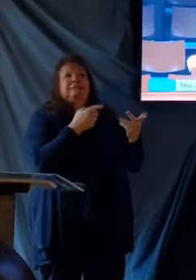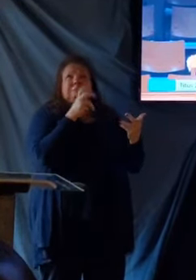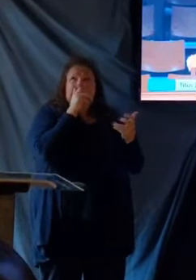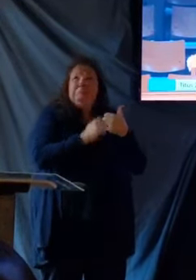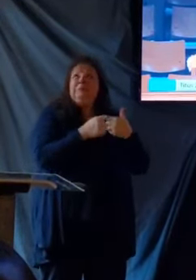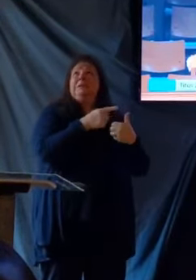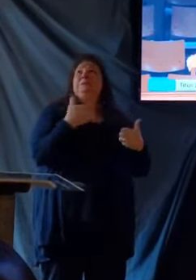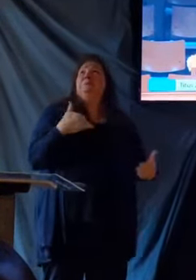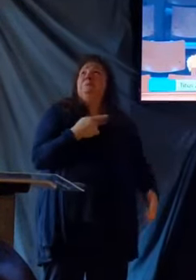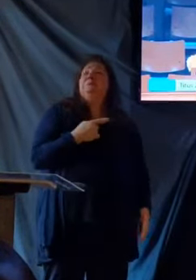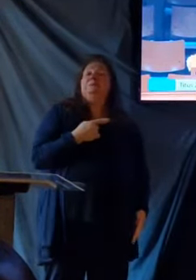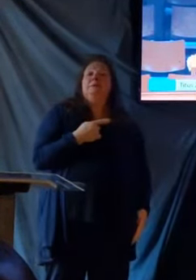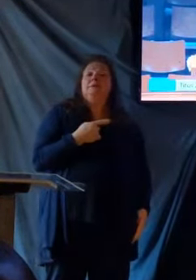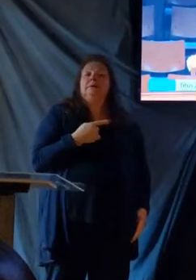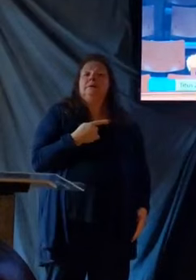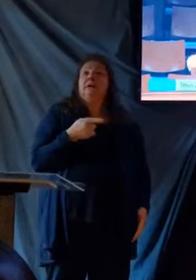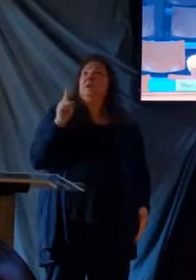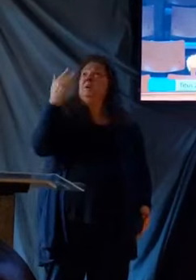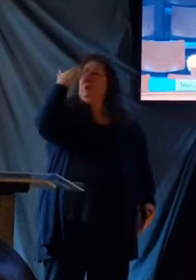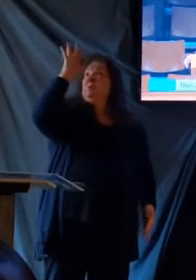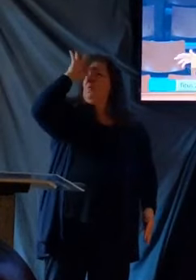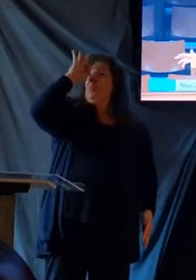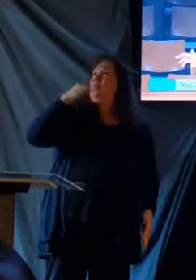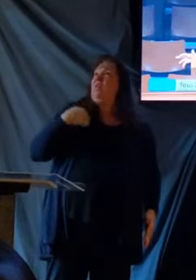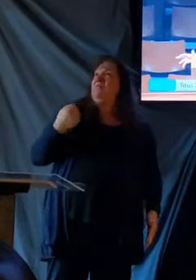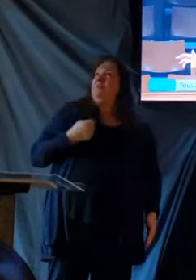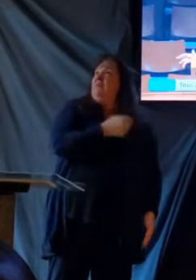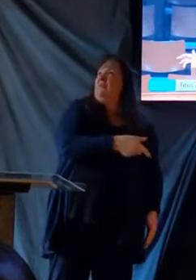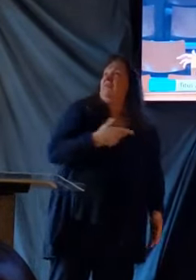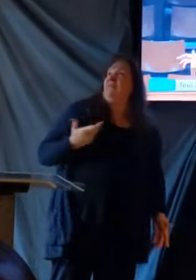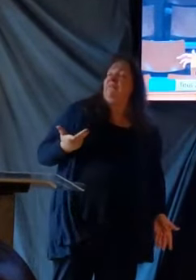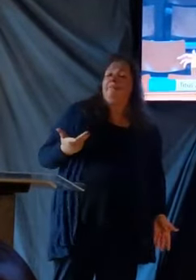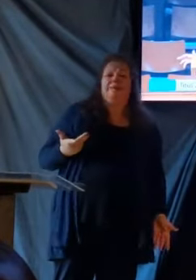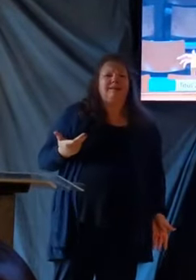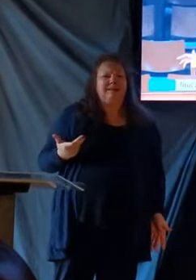that. God didn't know what he was doing when he put you in that position.